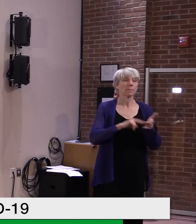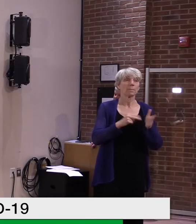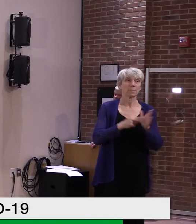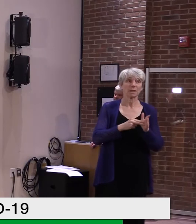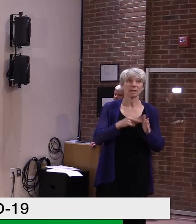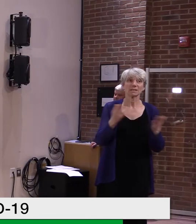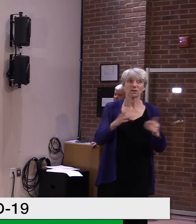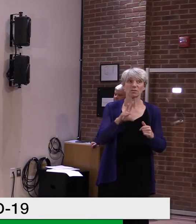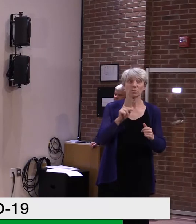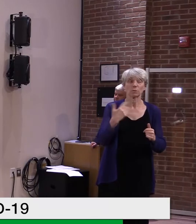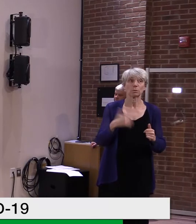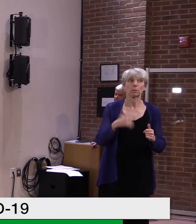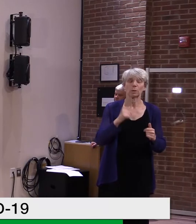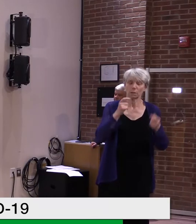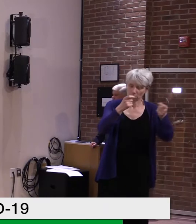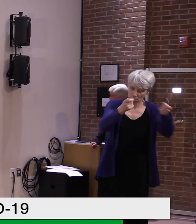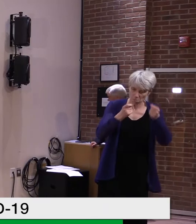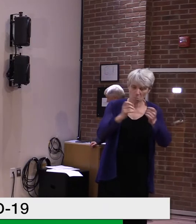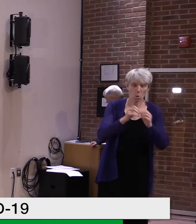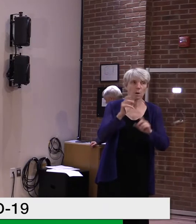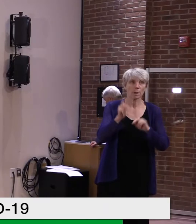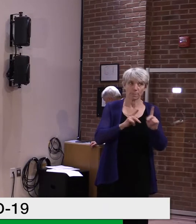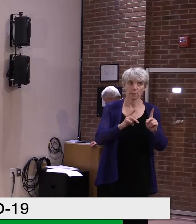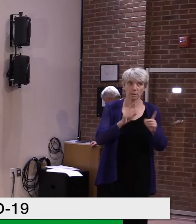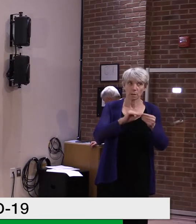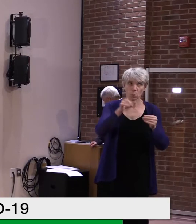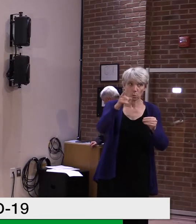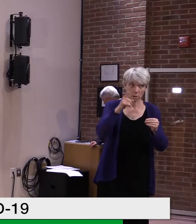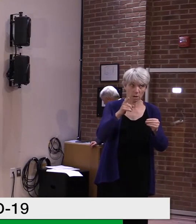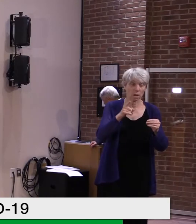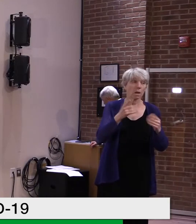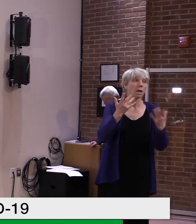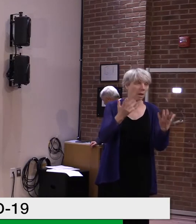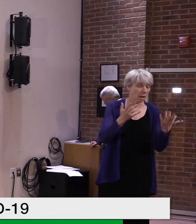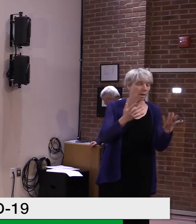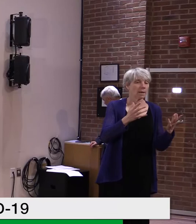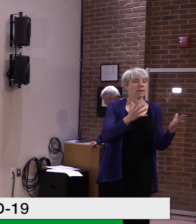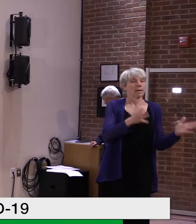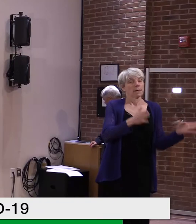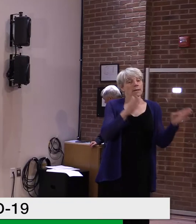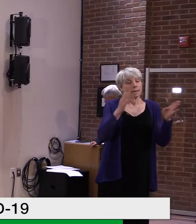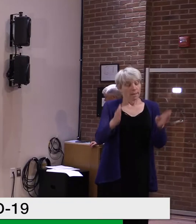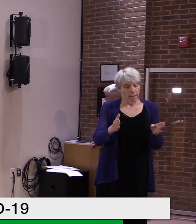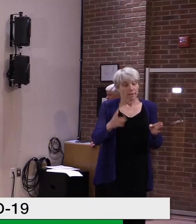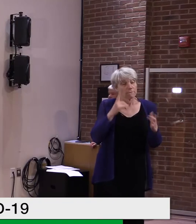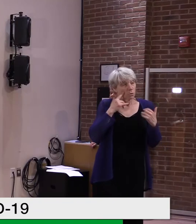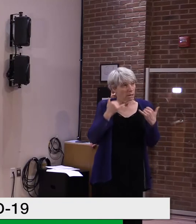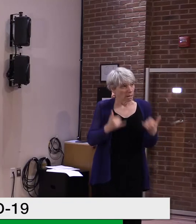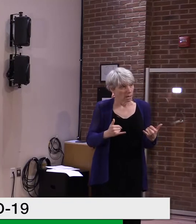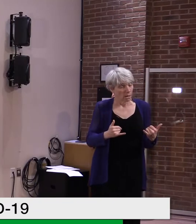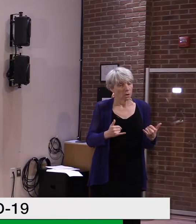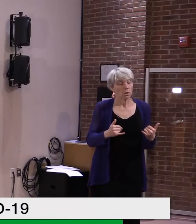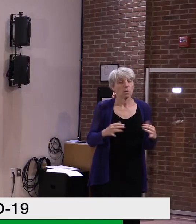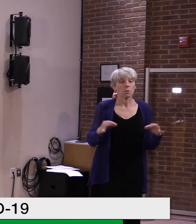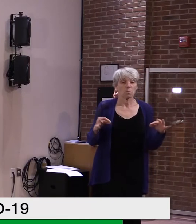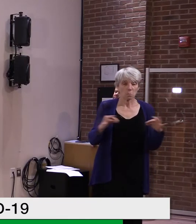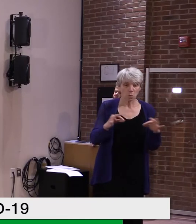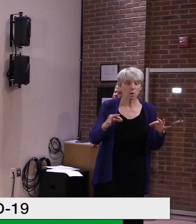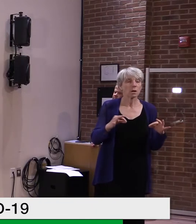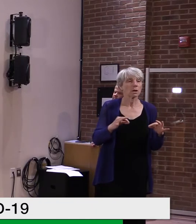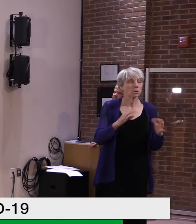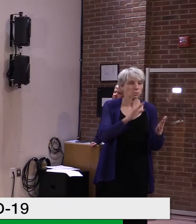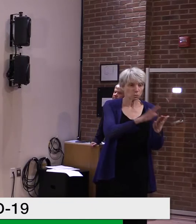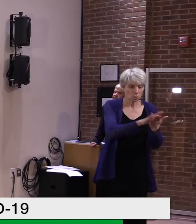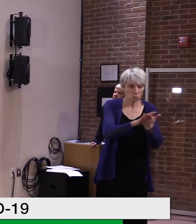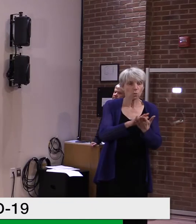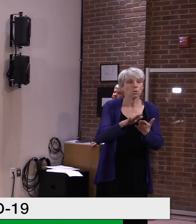to rectify. And I believe bringing more people into the state is part of the answer. But in the meantime, having parity throughout the state